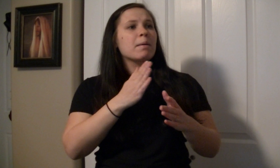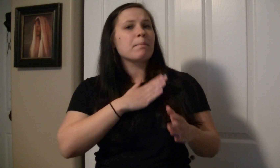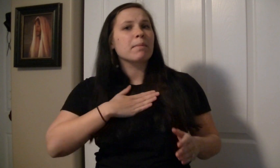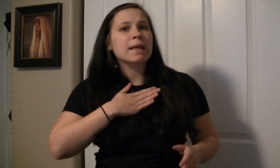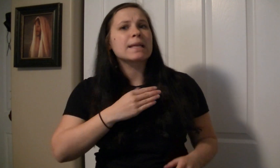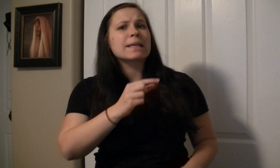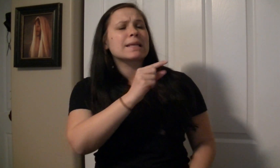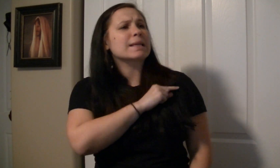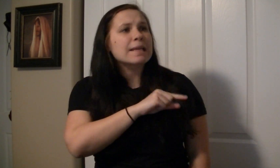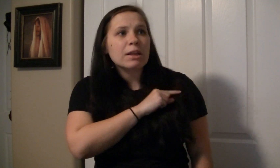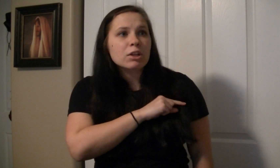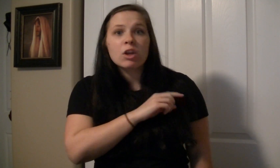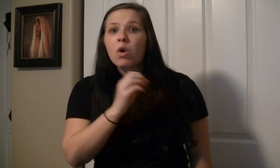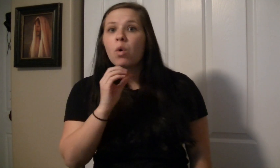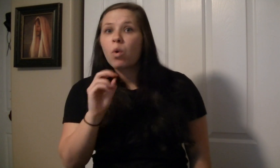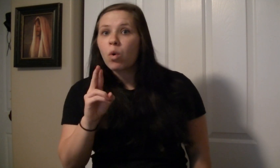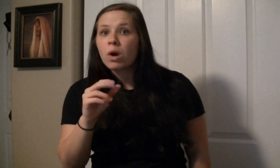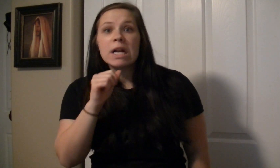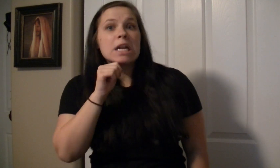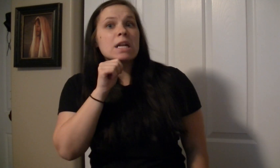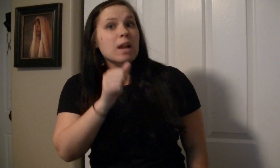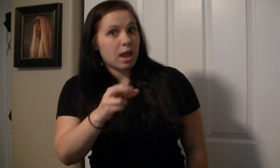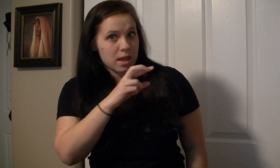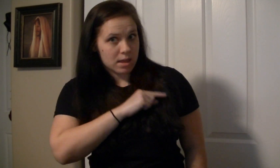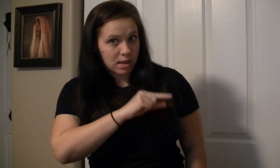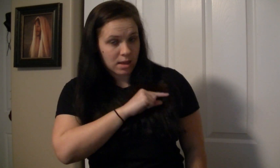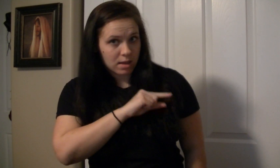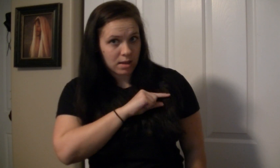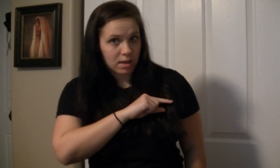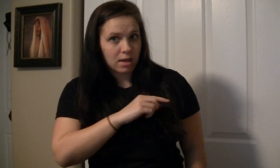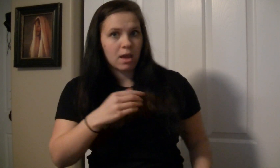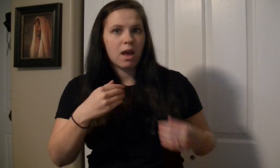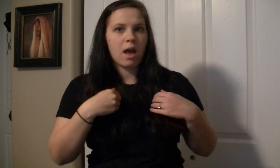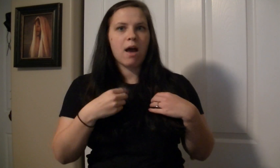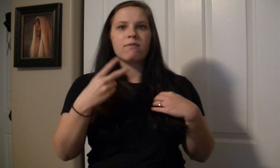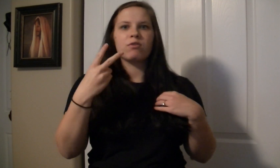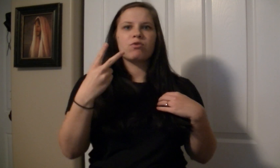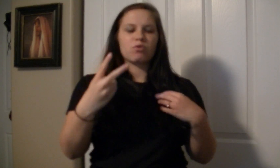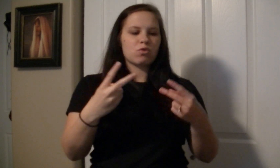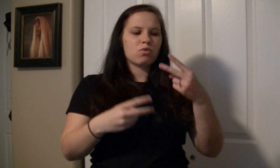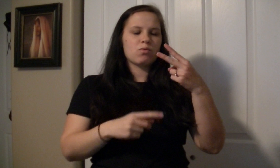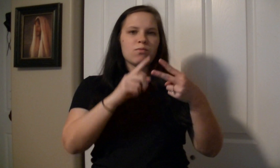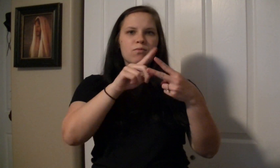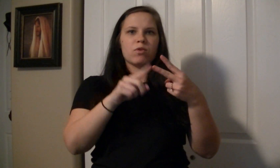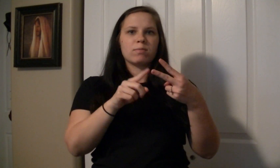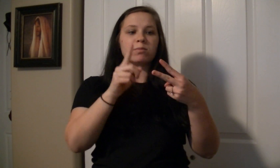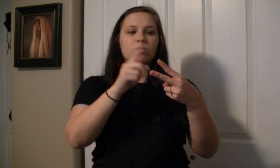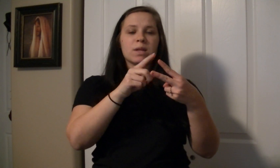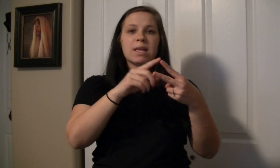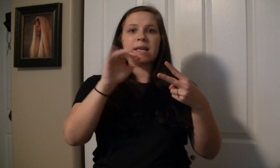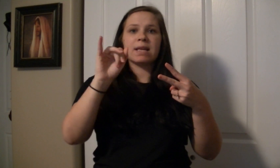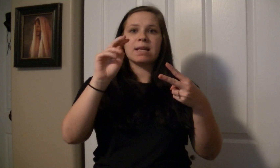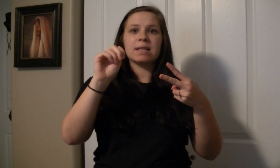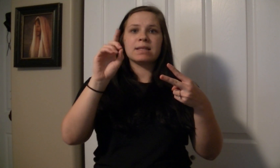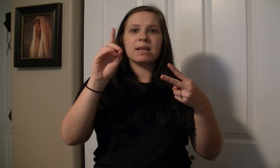prosecutor. The formal charges are made up in two forms. One is called an indictment, the other called an